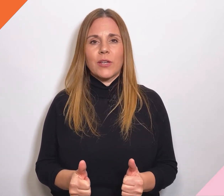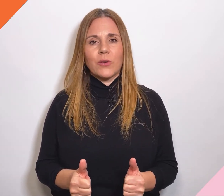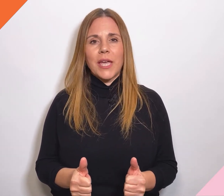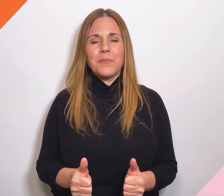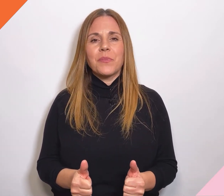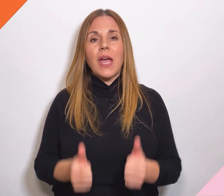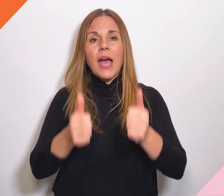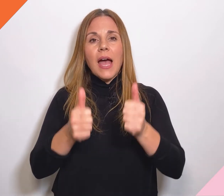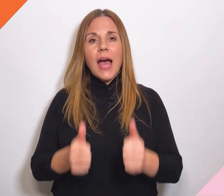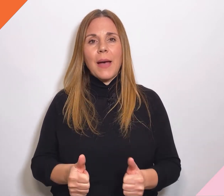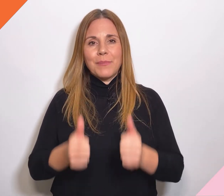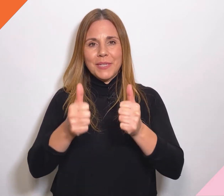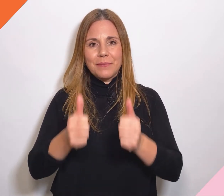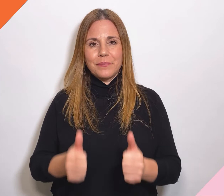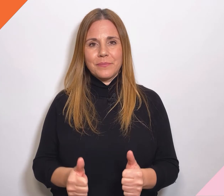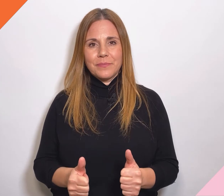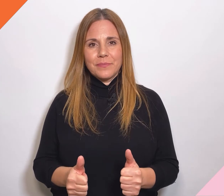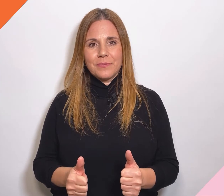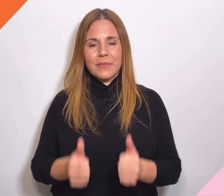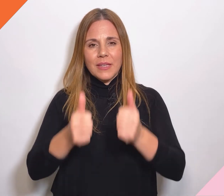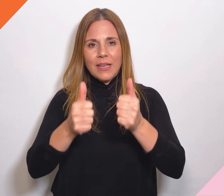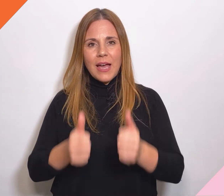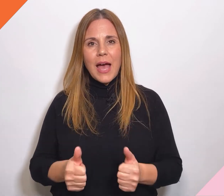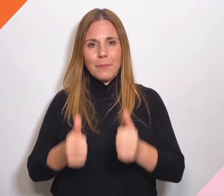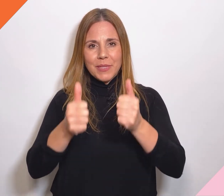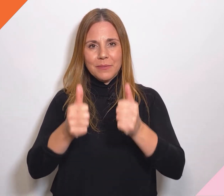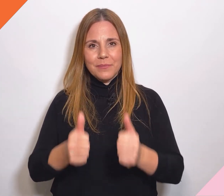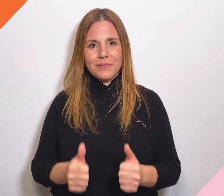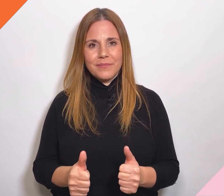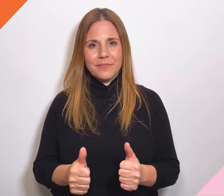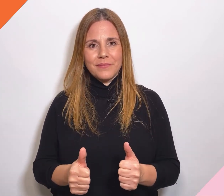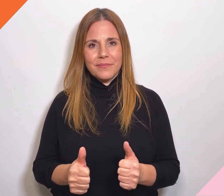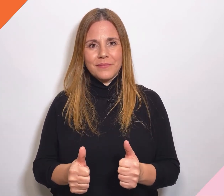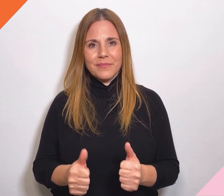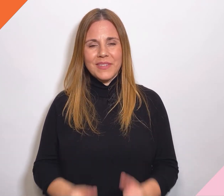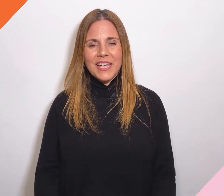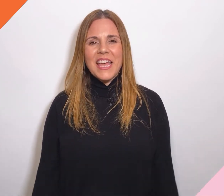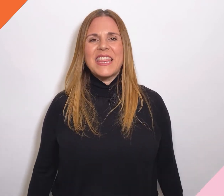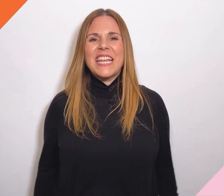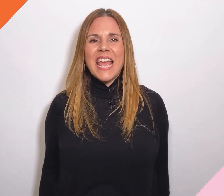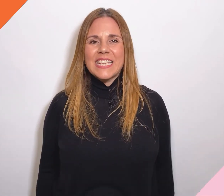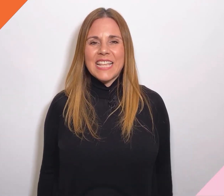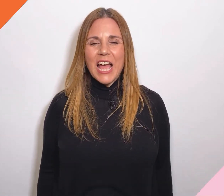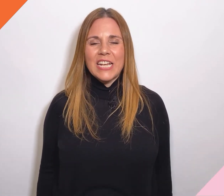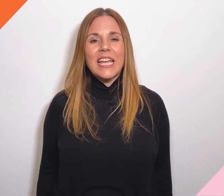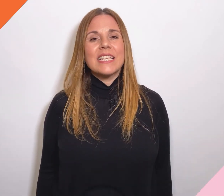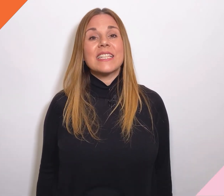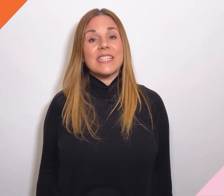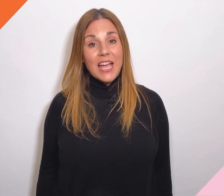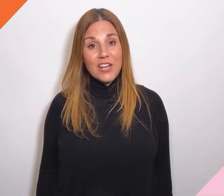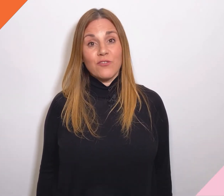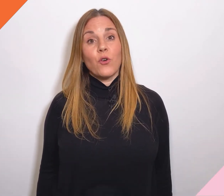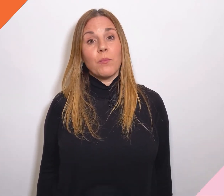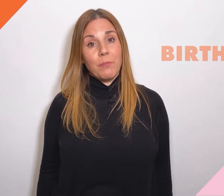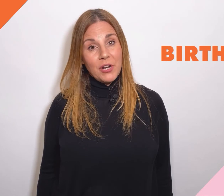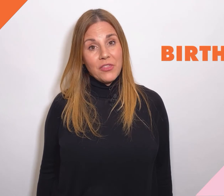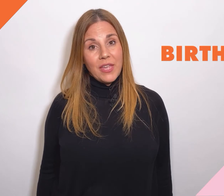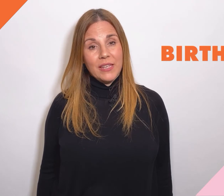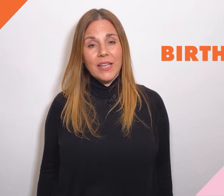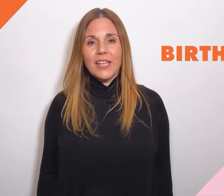okay? Happy. Happy. The next sign is the sign for birthday. It goes